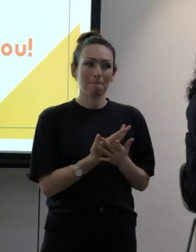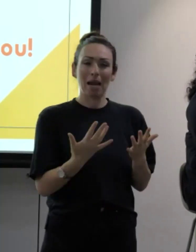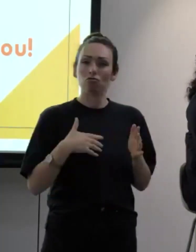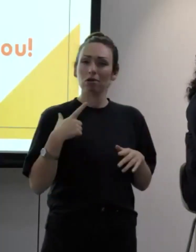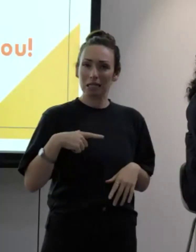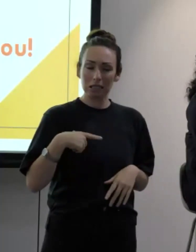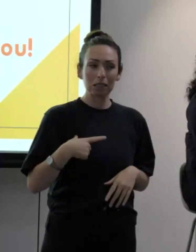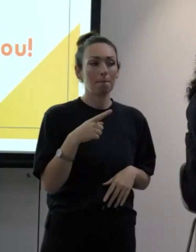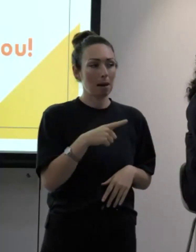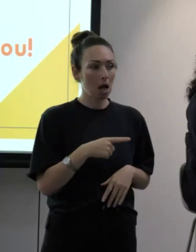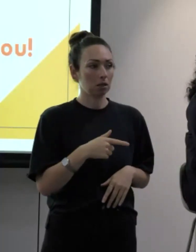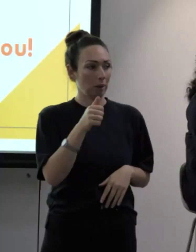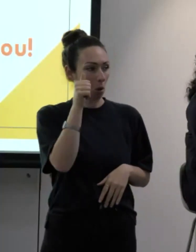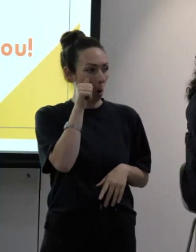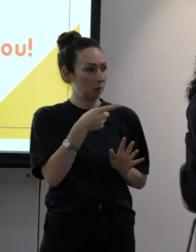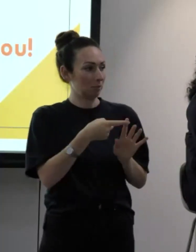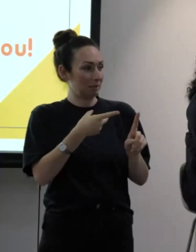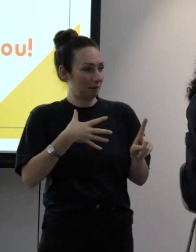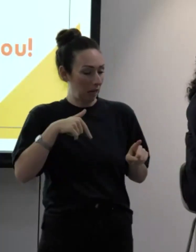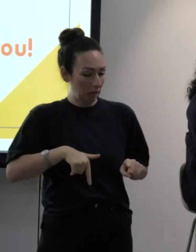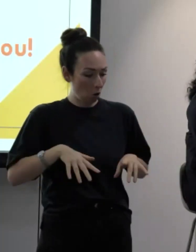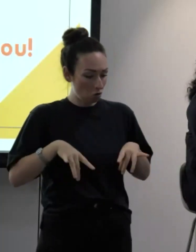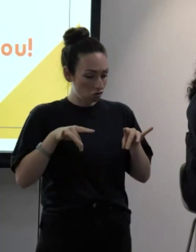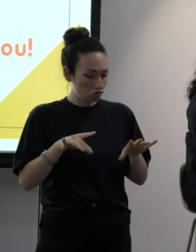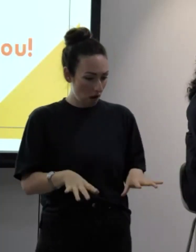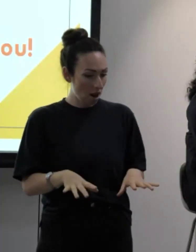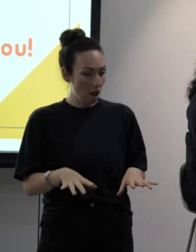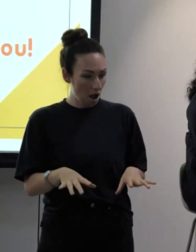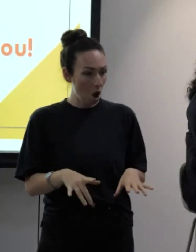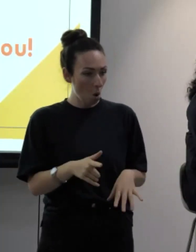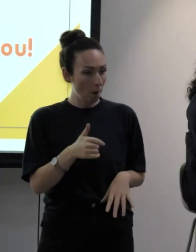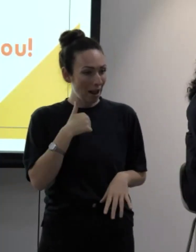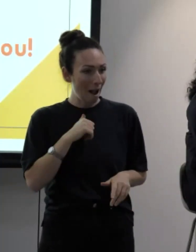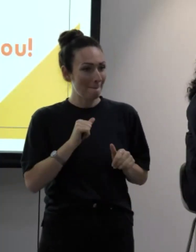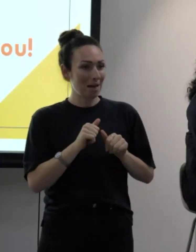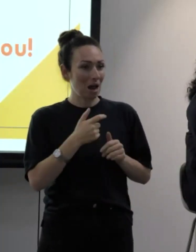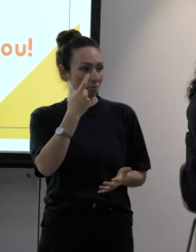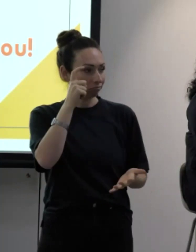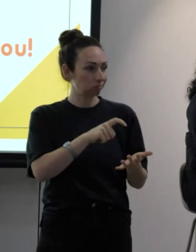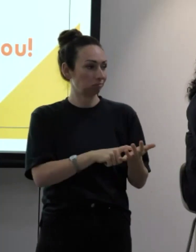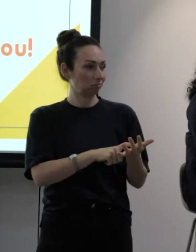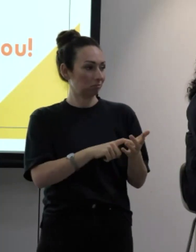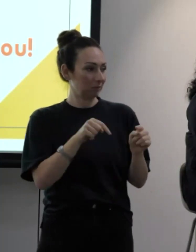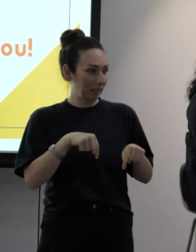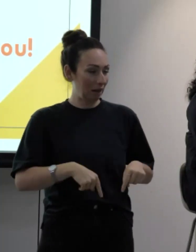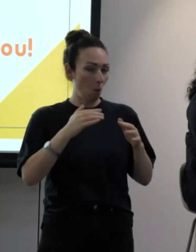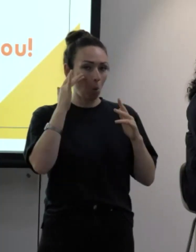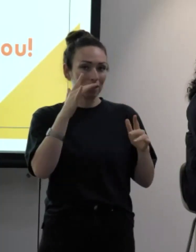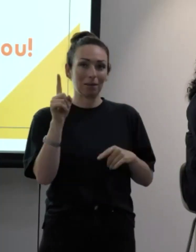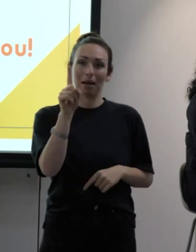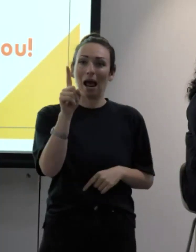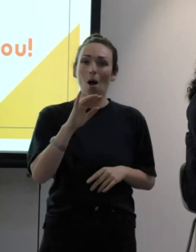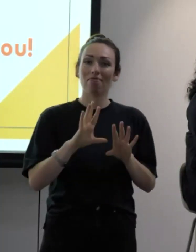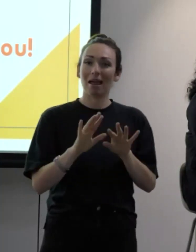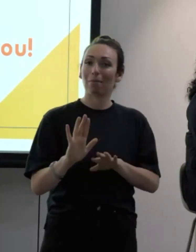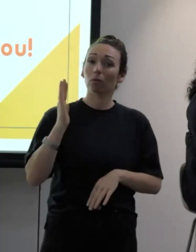do know is that we are much better at detecting and identifying signs of autism now than we